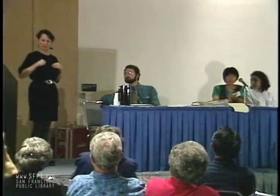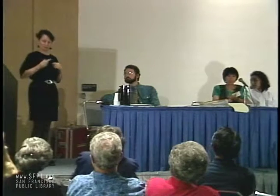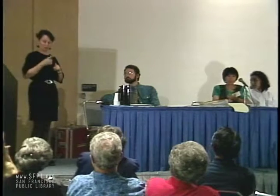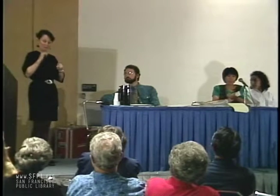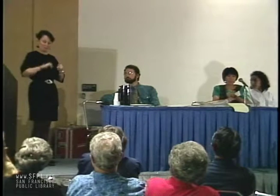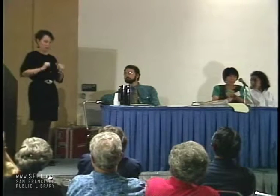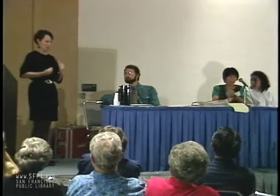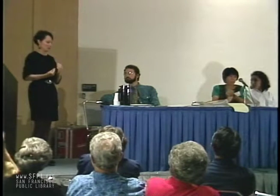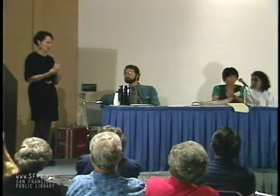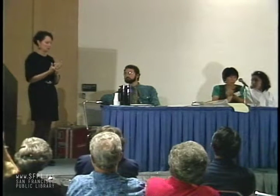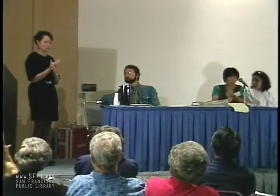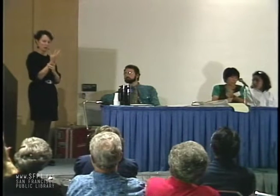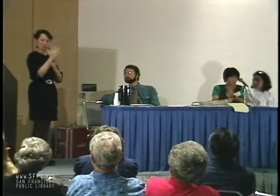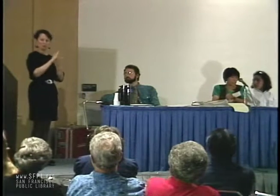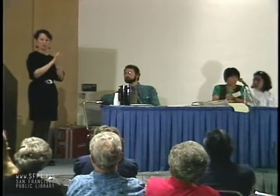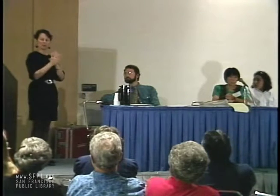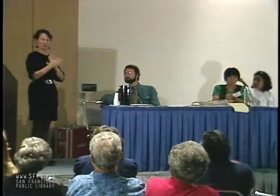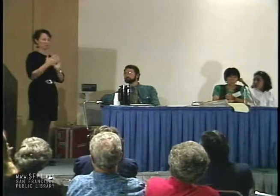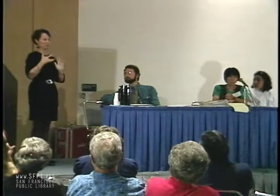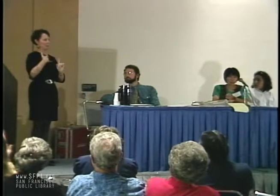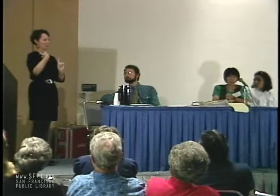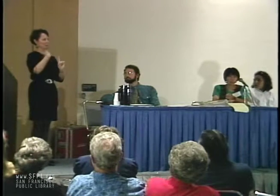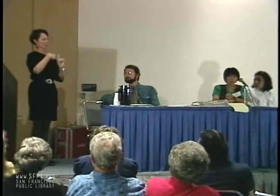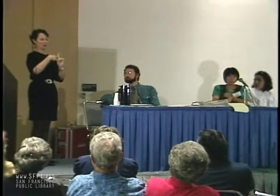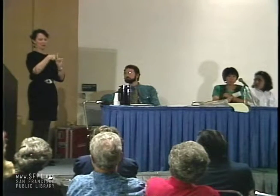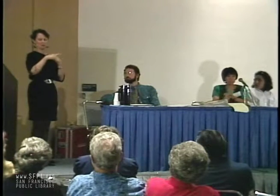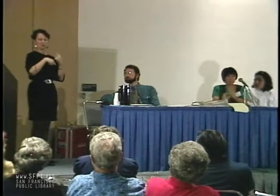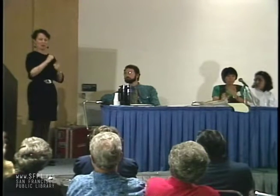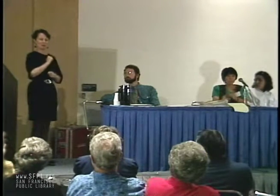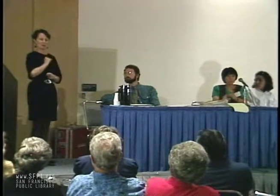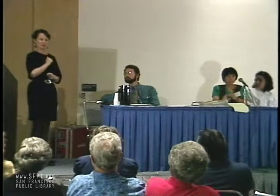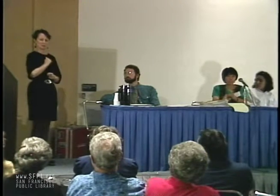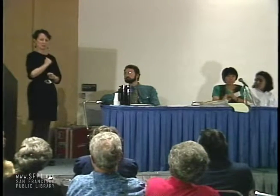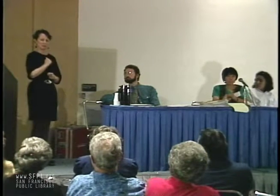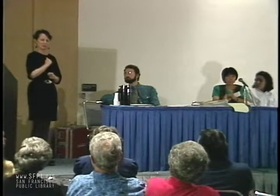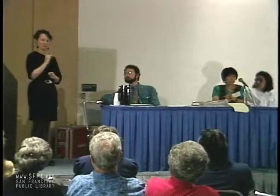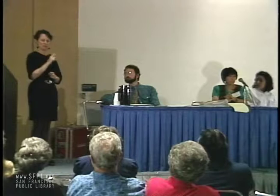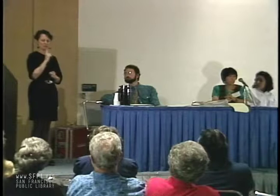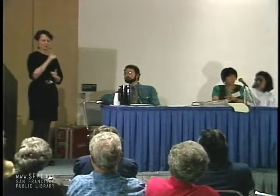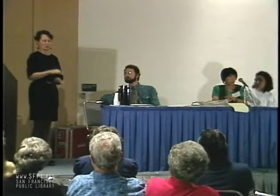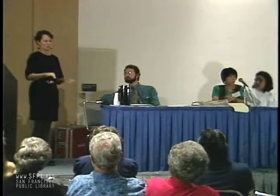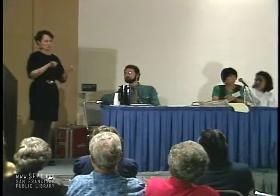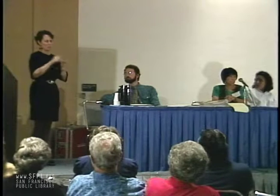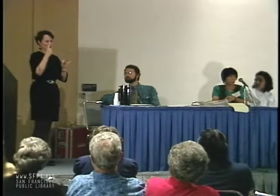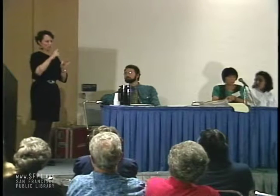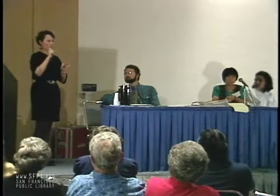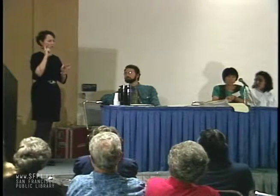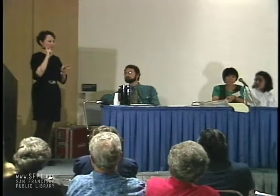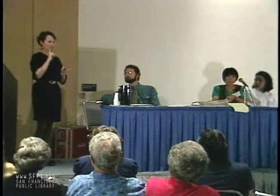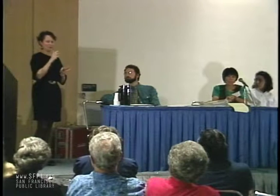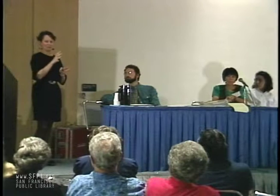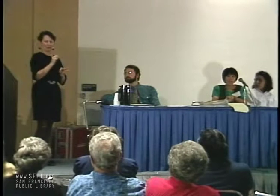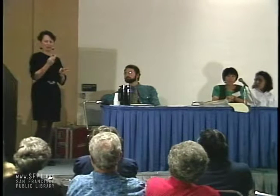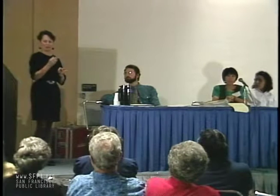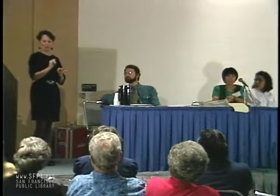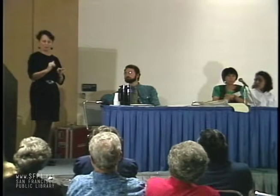develop that positive self-esteem and pride, which is such a critical issue for deaf and hearing impaired young people today, and becomes even